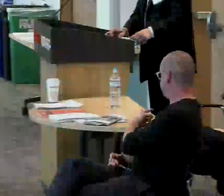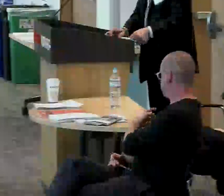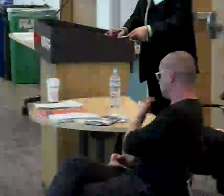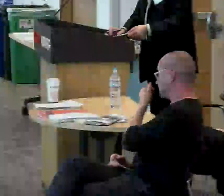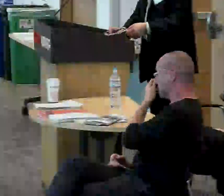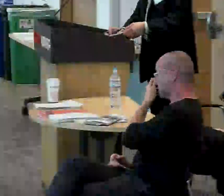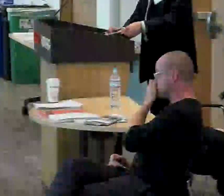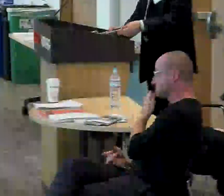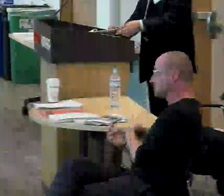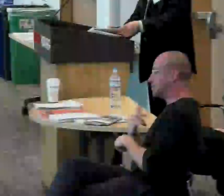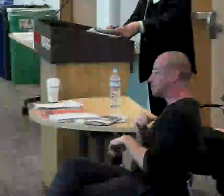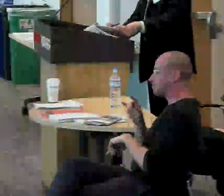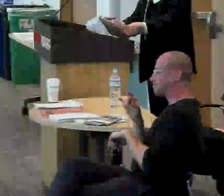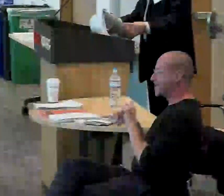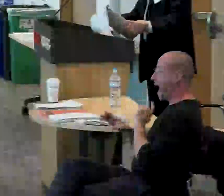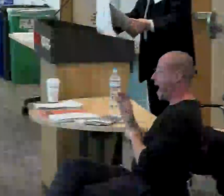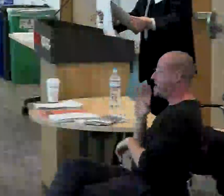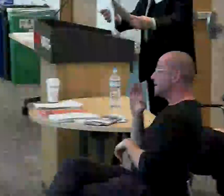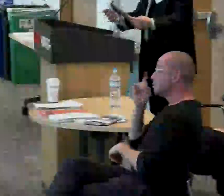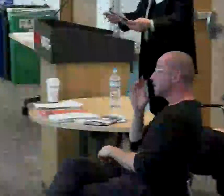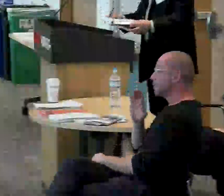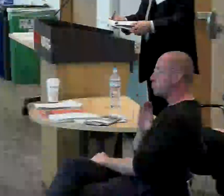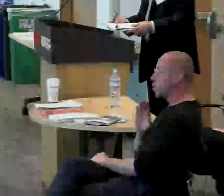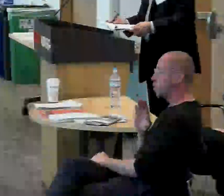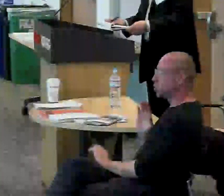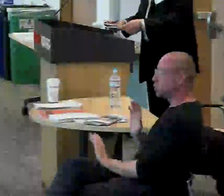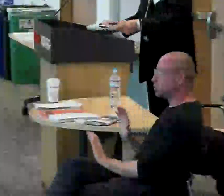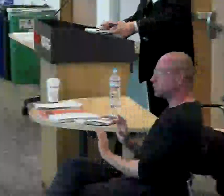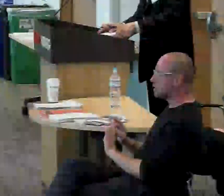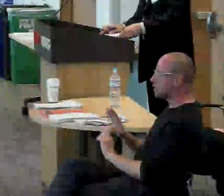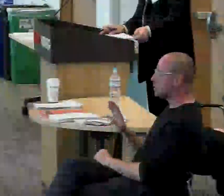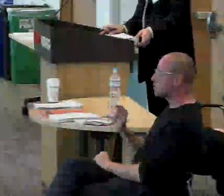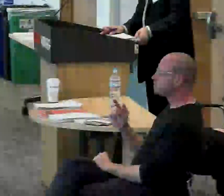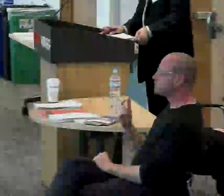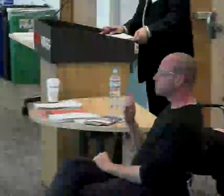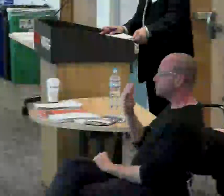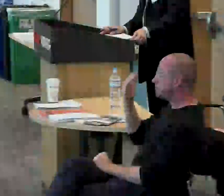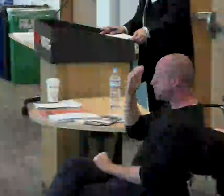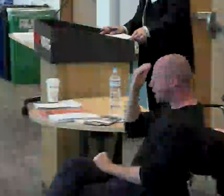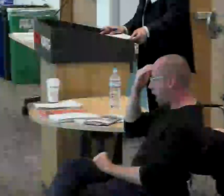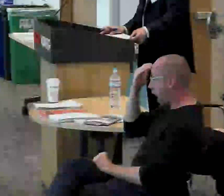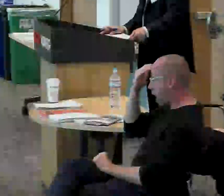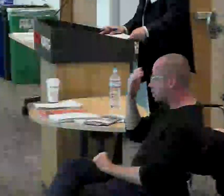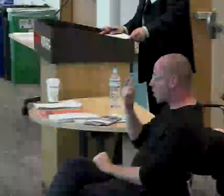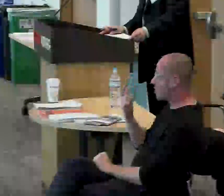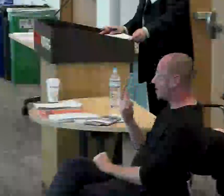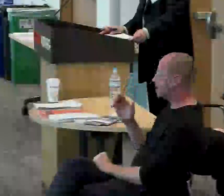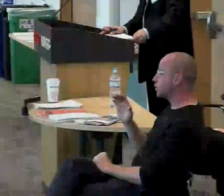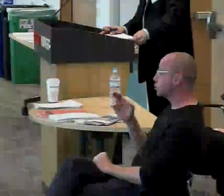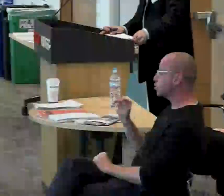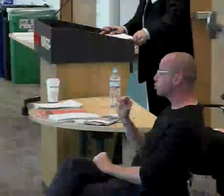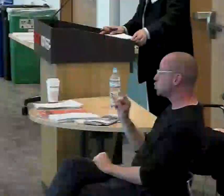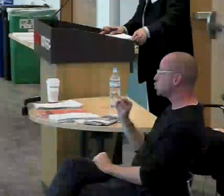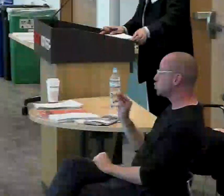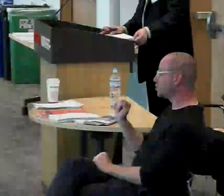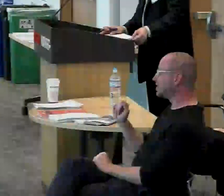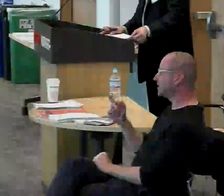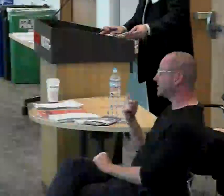I certainly can't speak for the board, but I do know that I think Christina said she'd